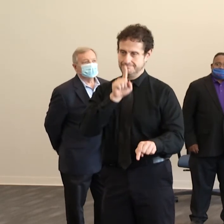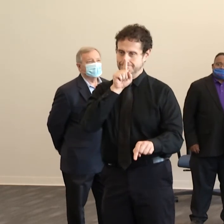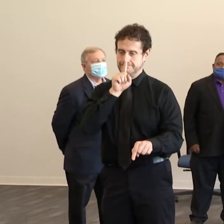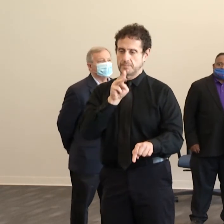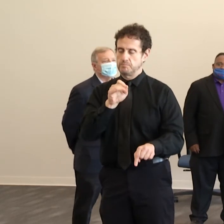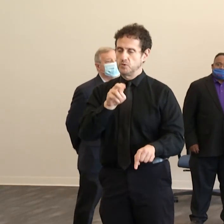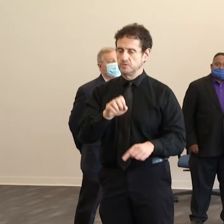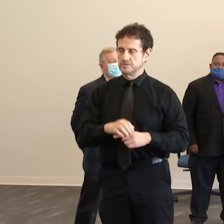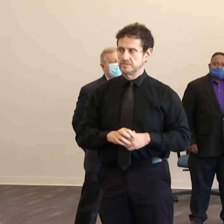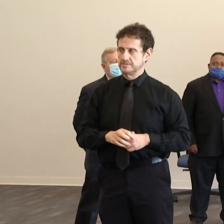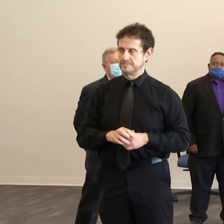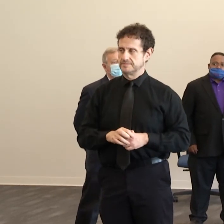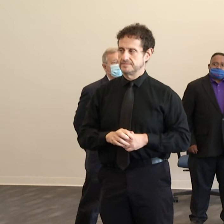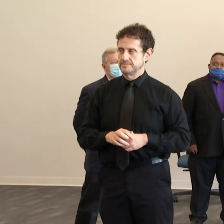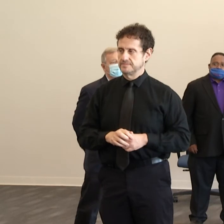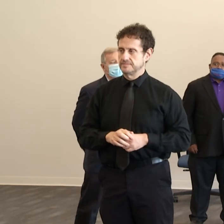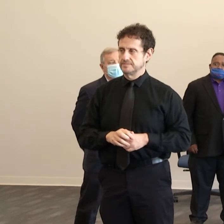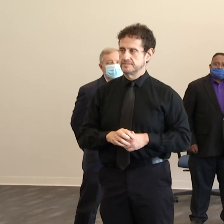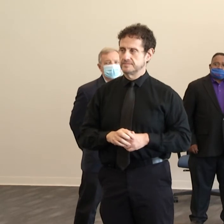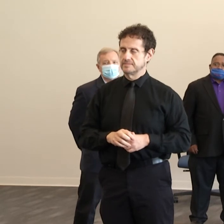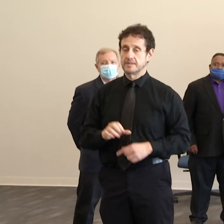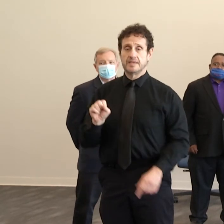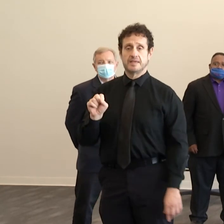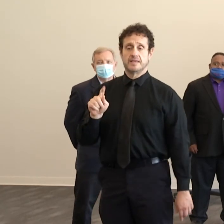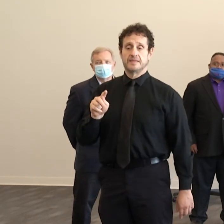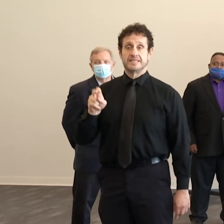Hi, yeah, Steve Miller.